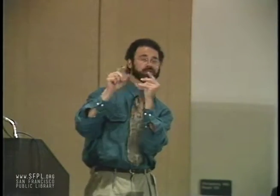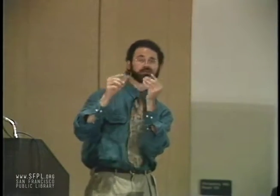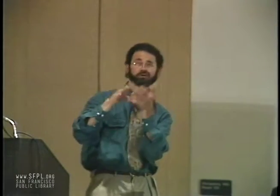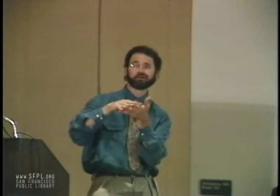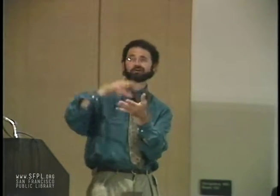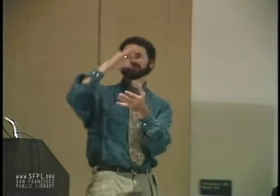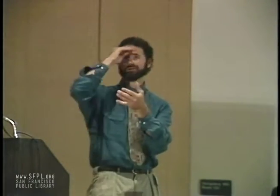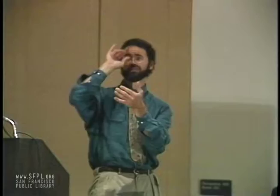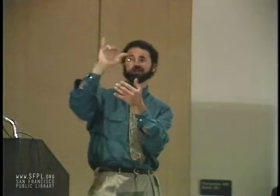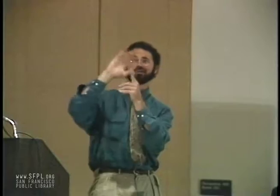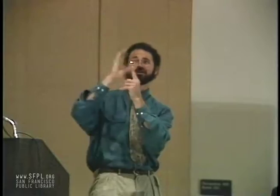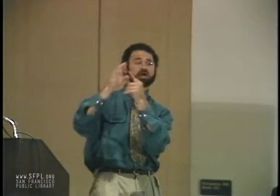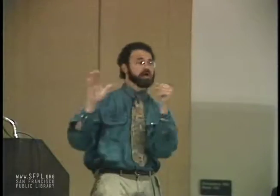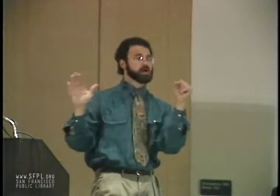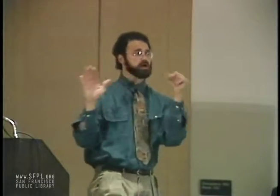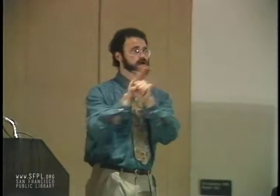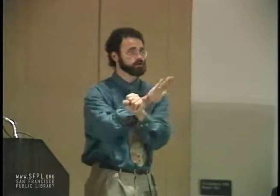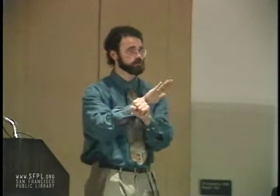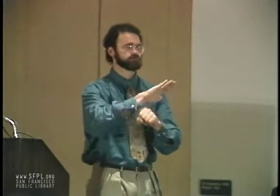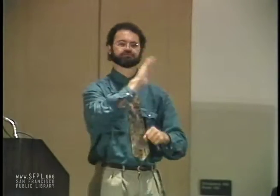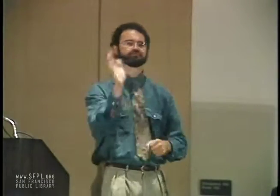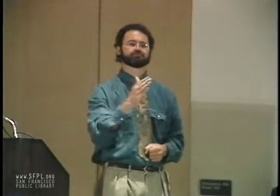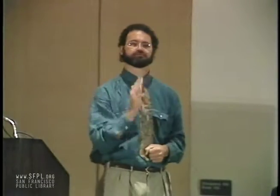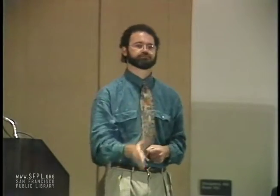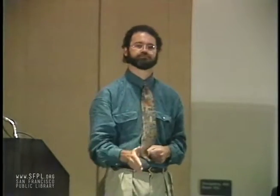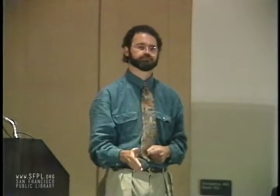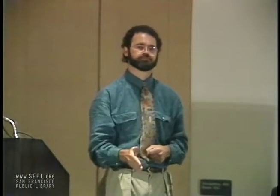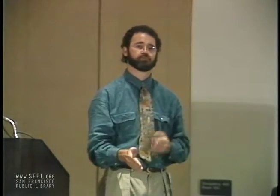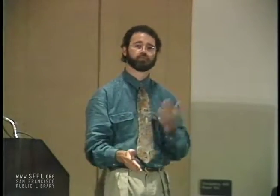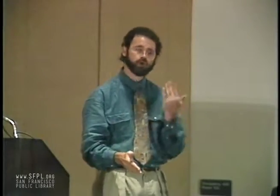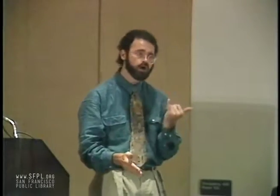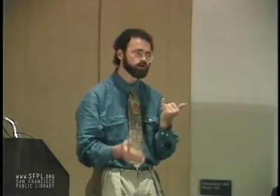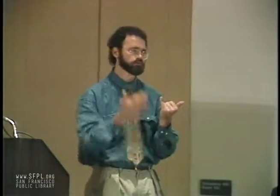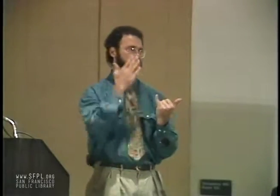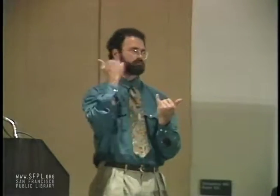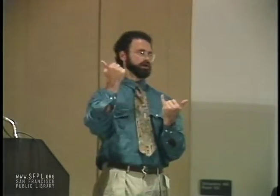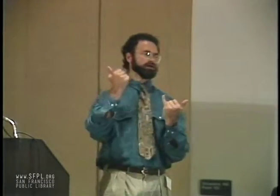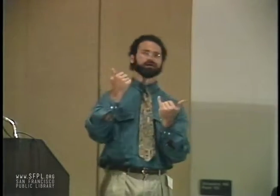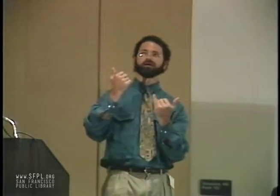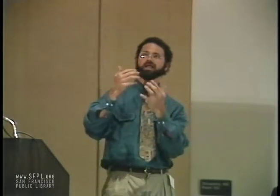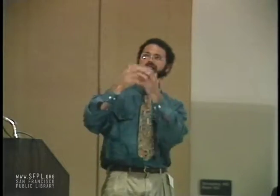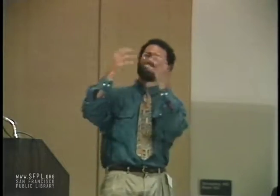the culture of their family. But they never receive full enculturation,